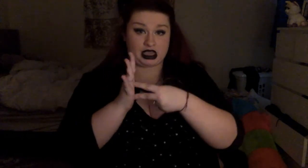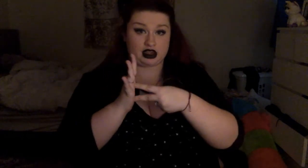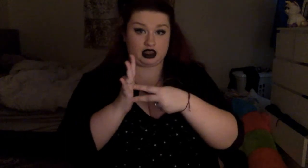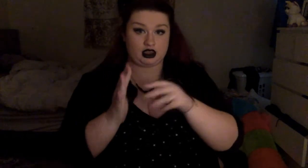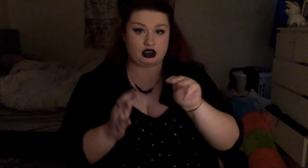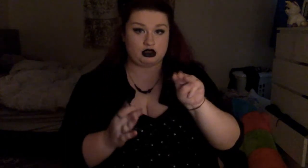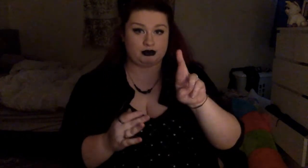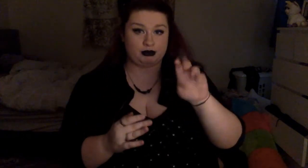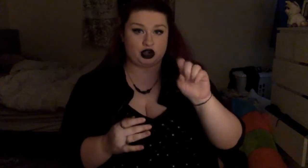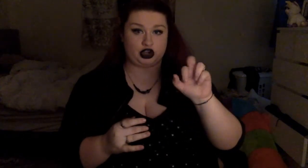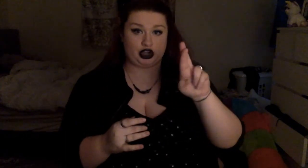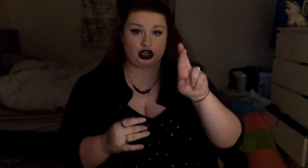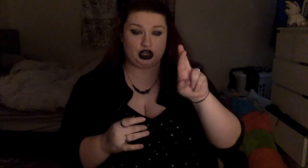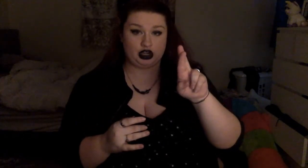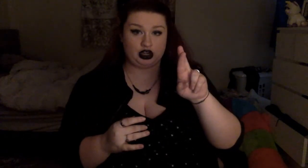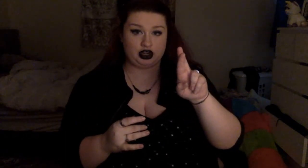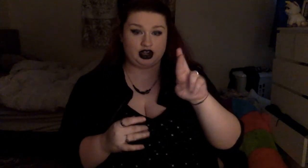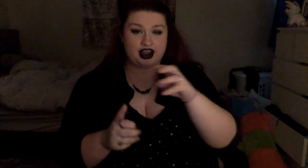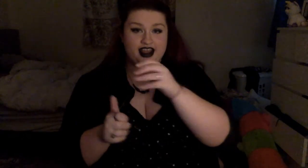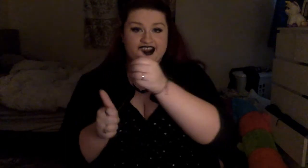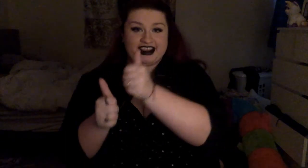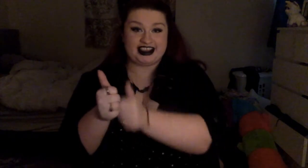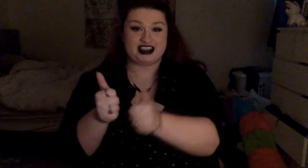meaning murder. Each,